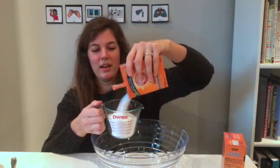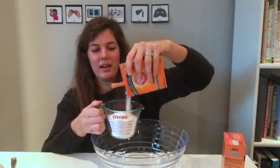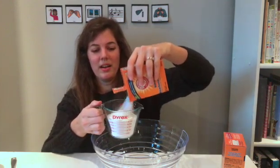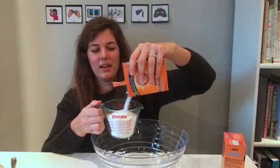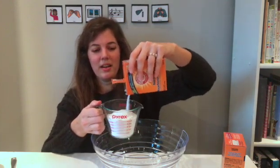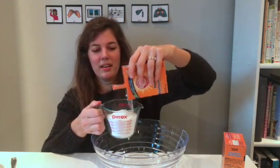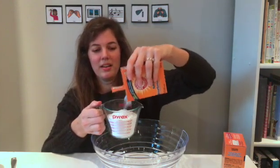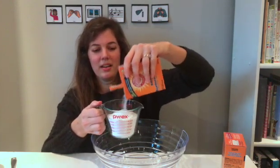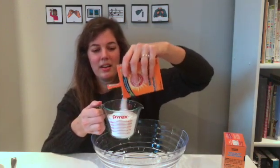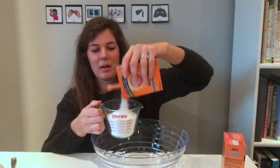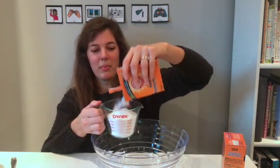one cup.